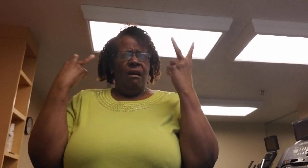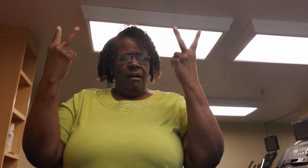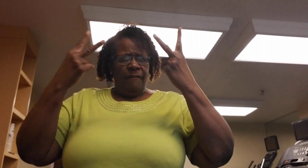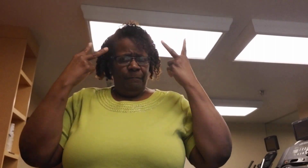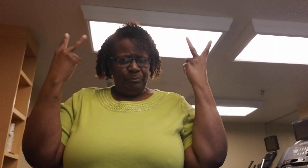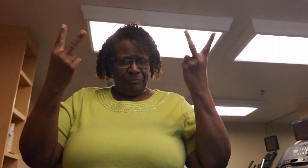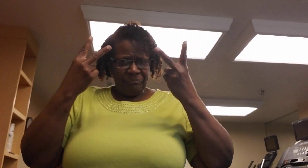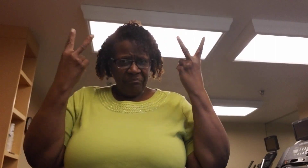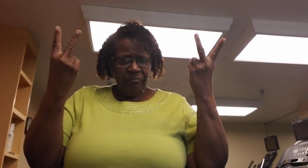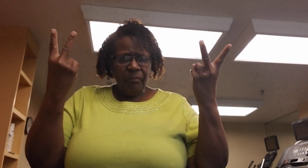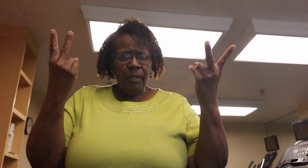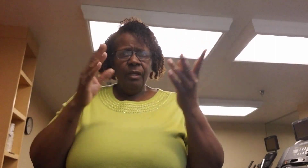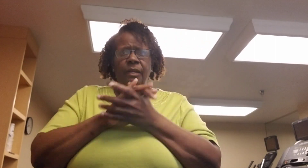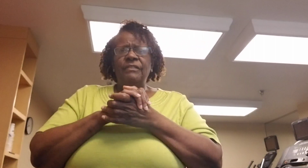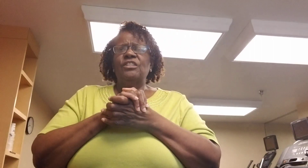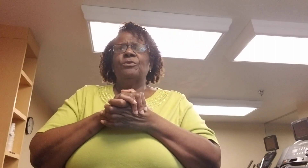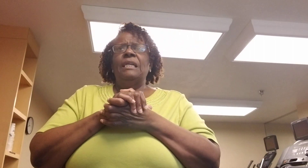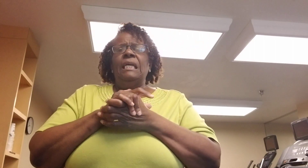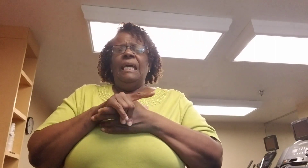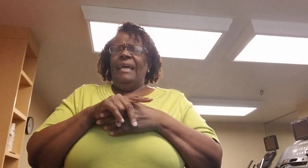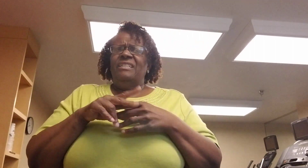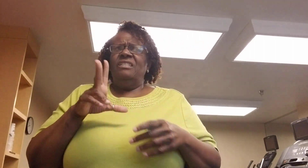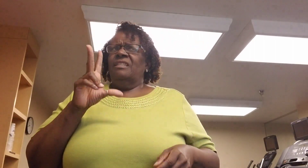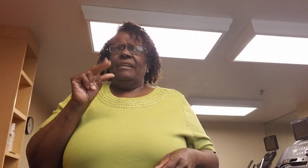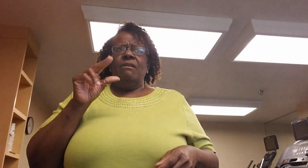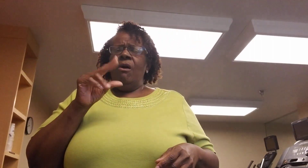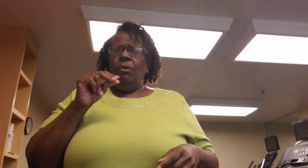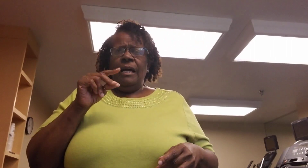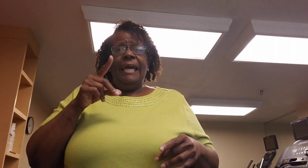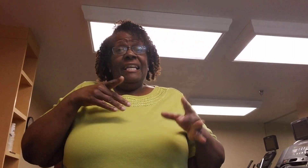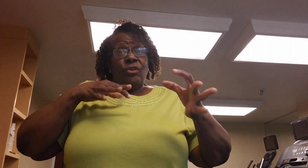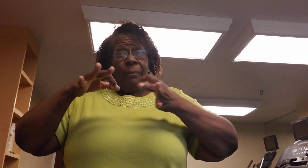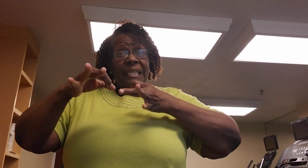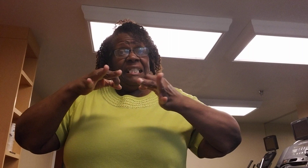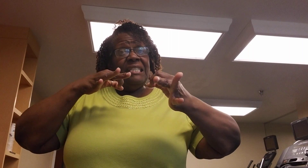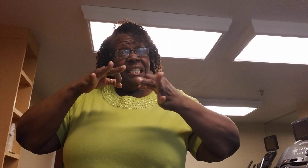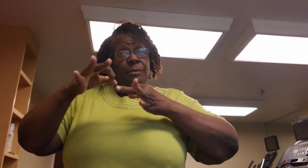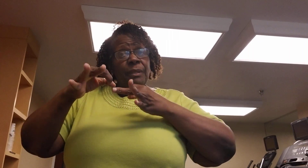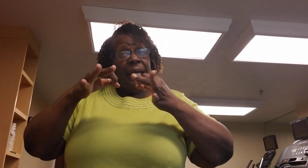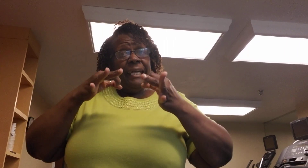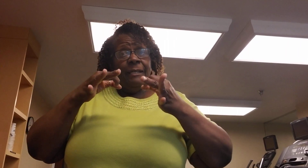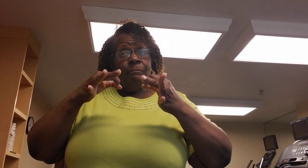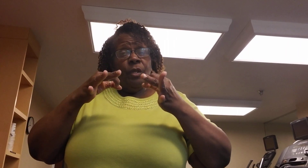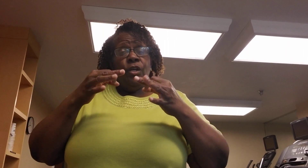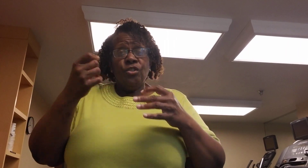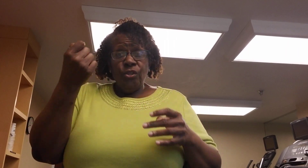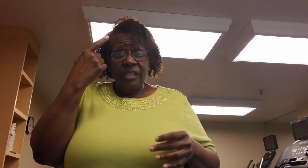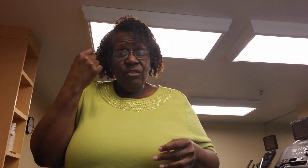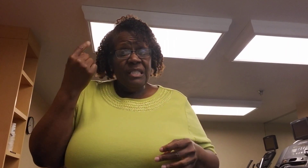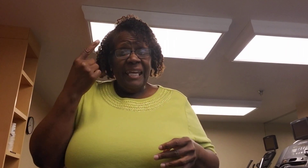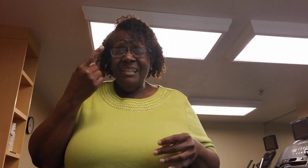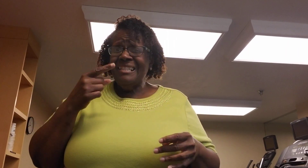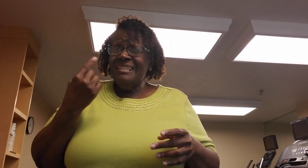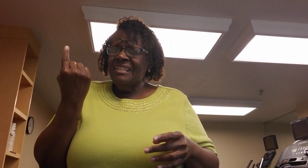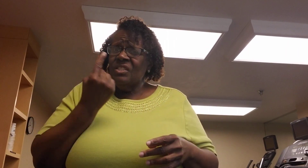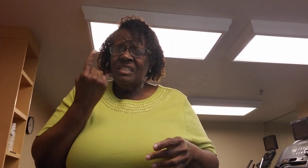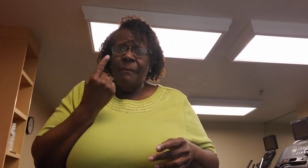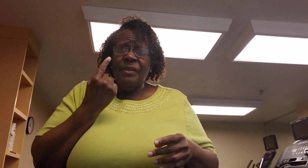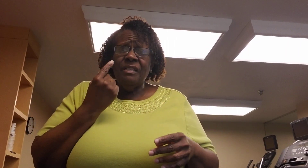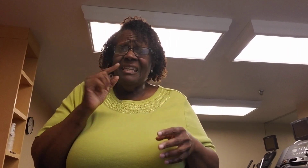of victory. And she's like, no. And so I began to explain. So you understand, this is something, this